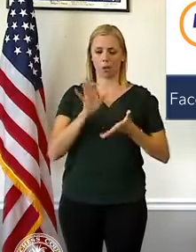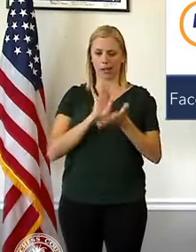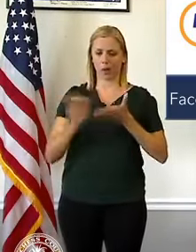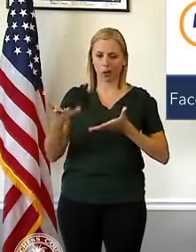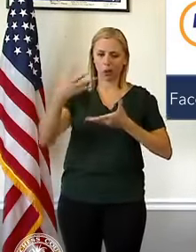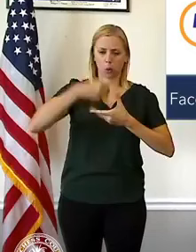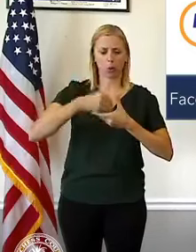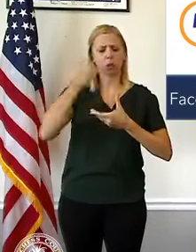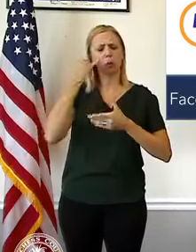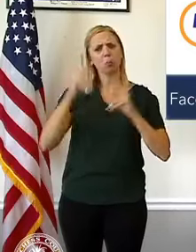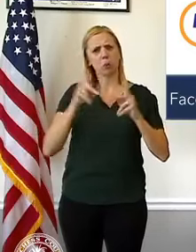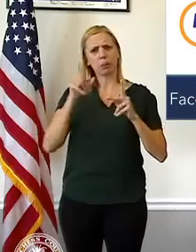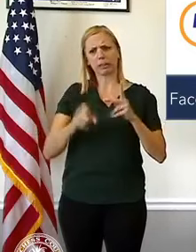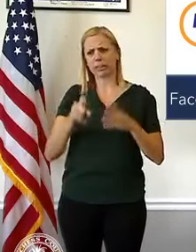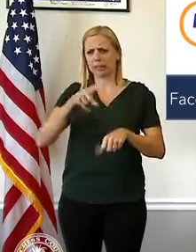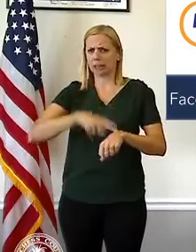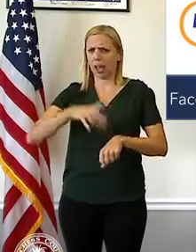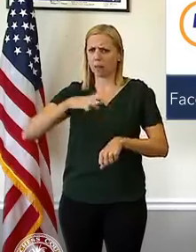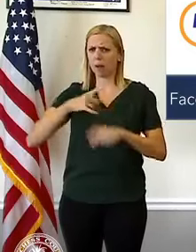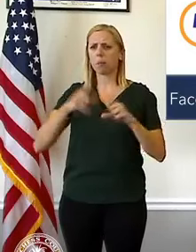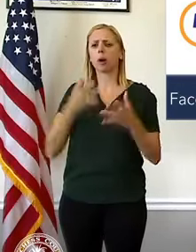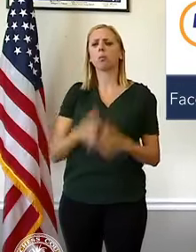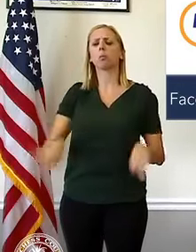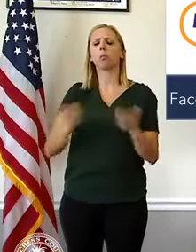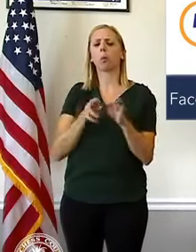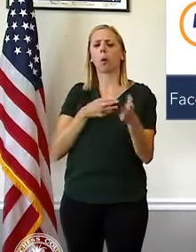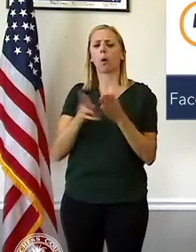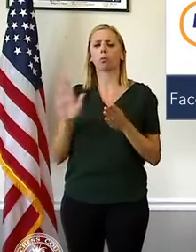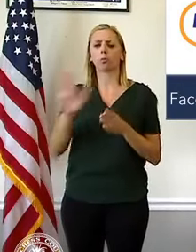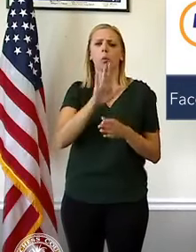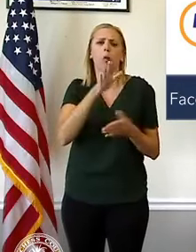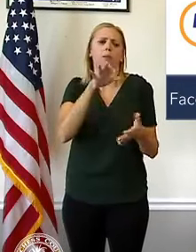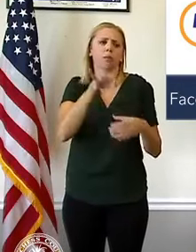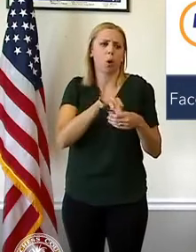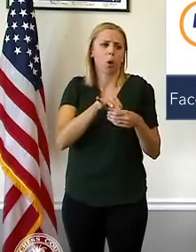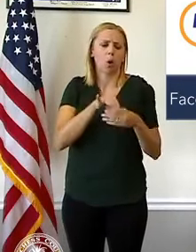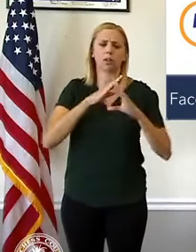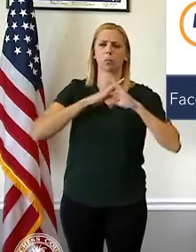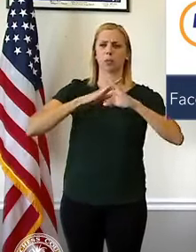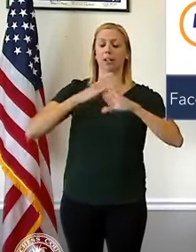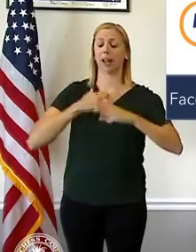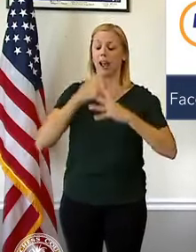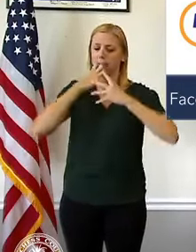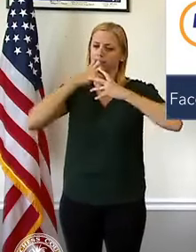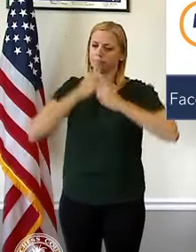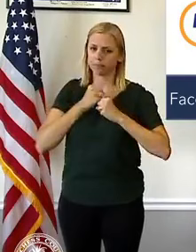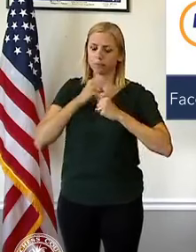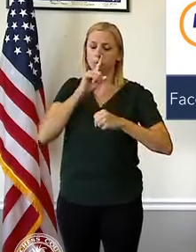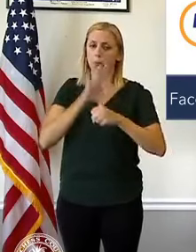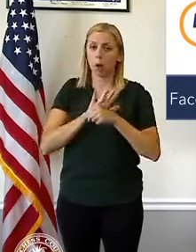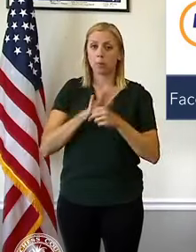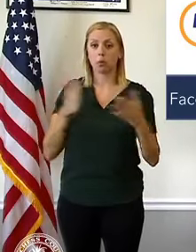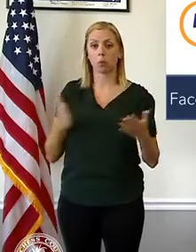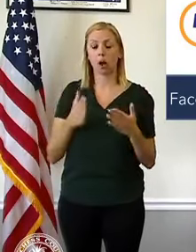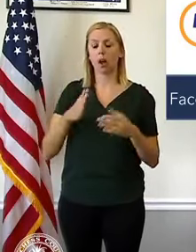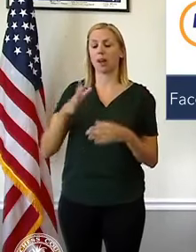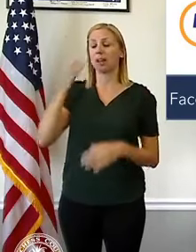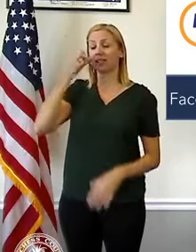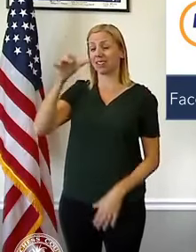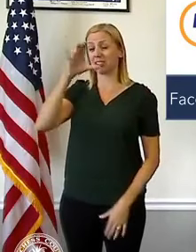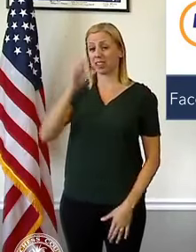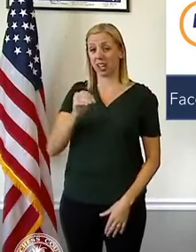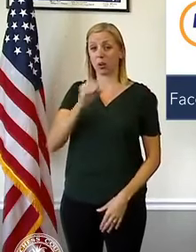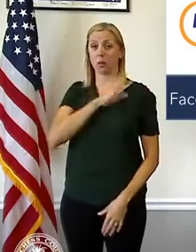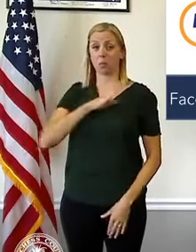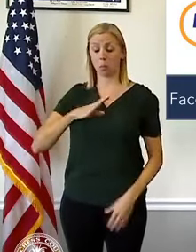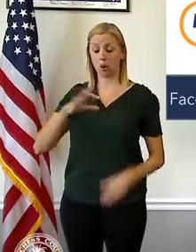okay as long as the integrity of the ballot is protected, the integrity of your vote is protected. And I promise you, the Dutchess County Board of Elections and their